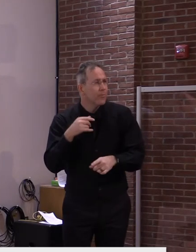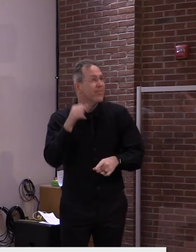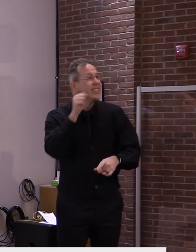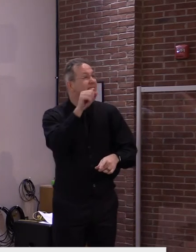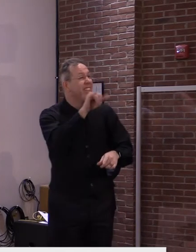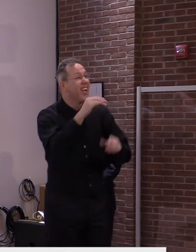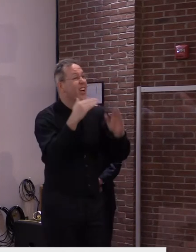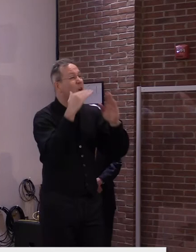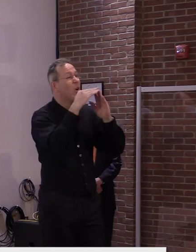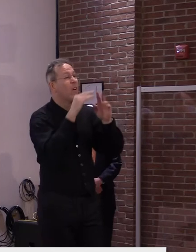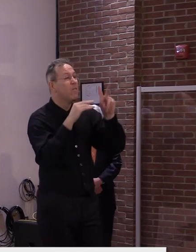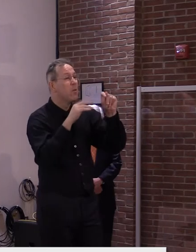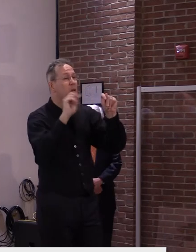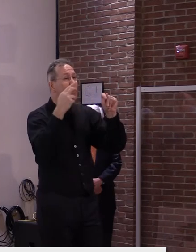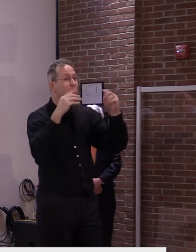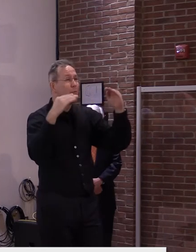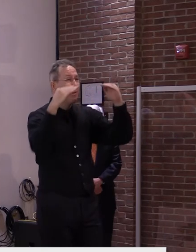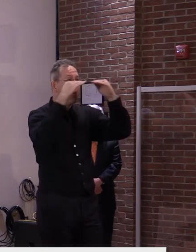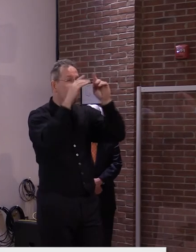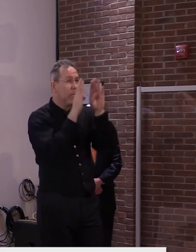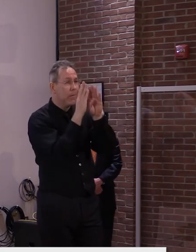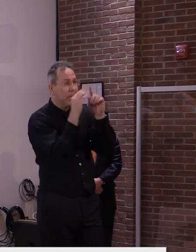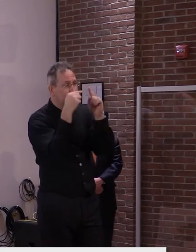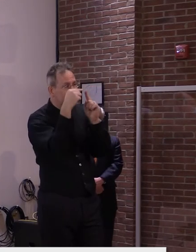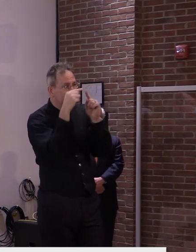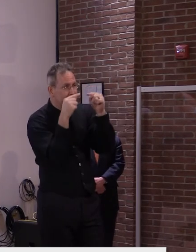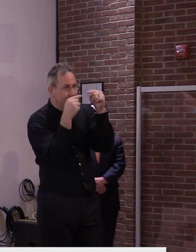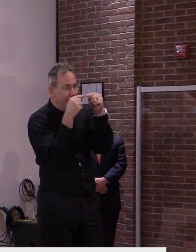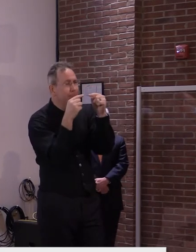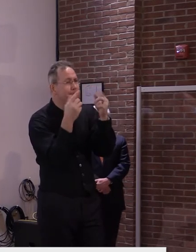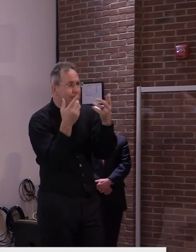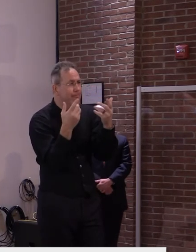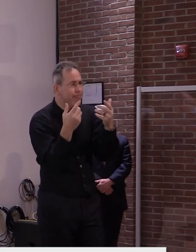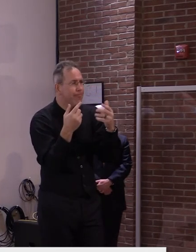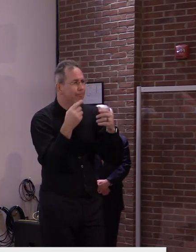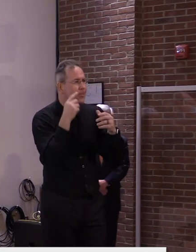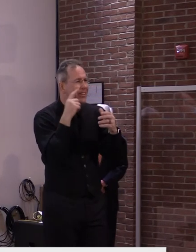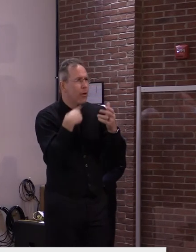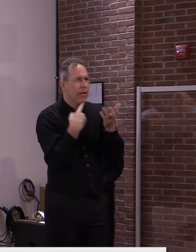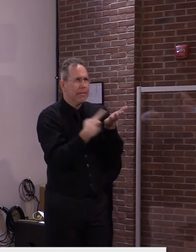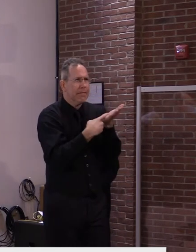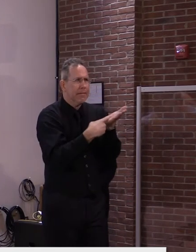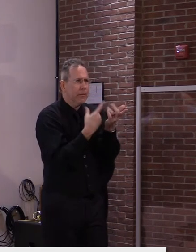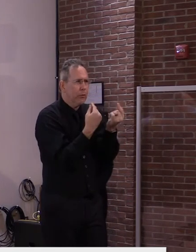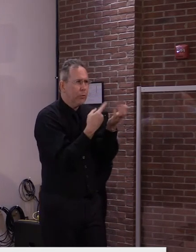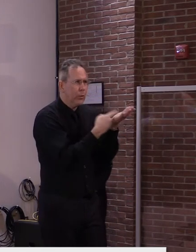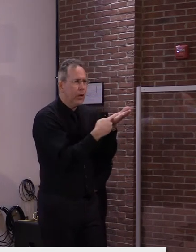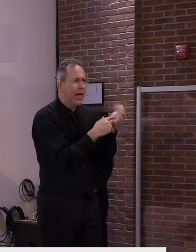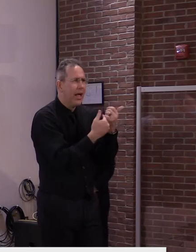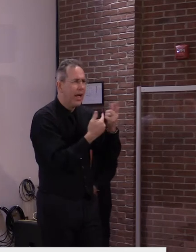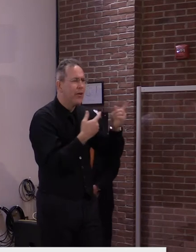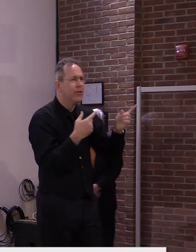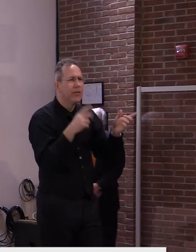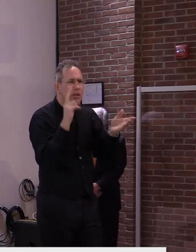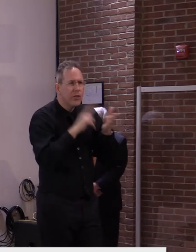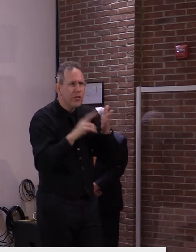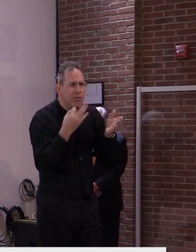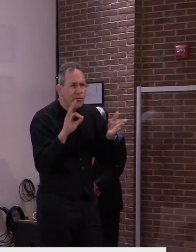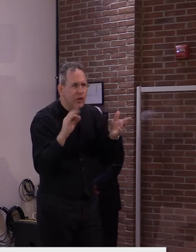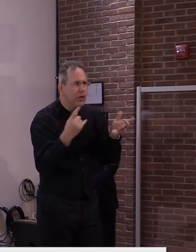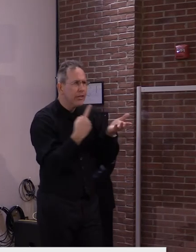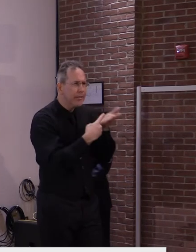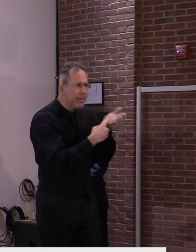working with those school districts and the education agency and Secretary French on appropriate solutions given